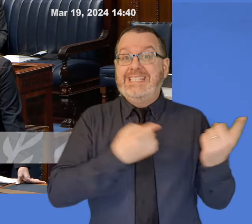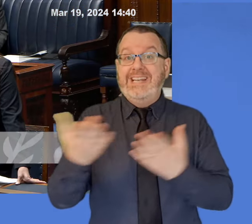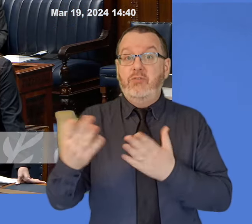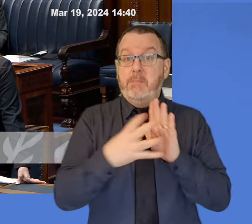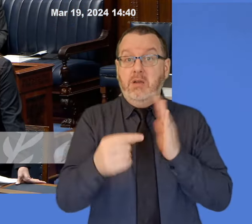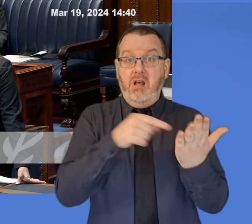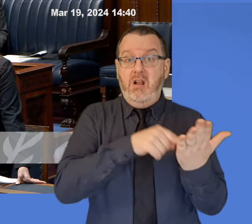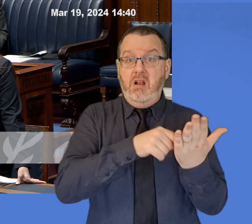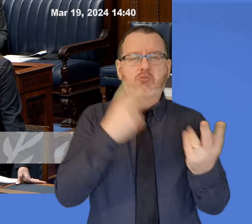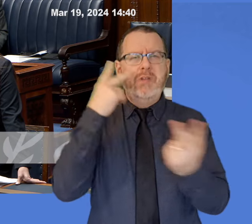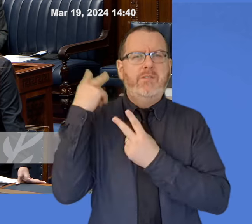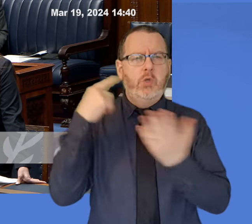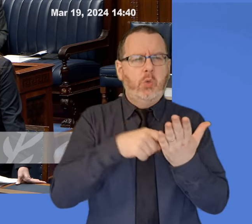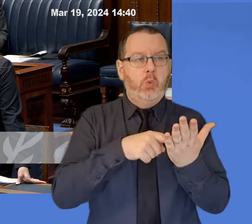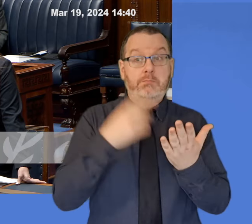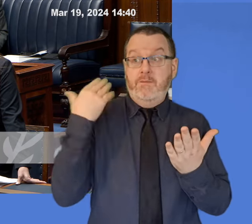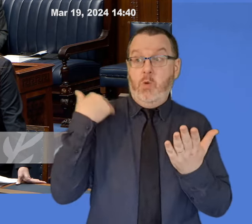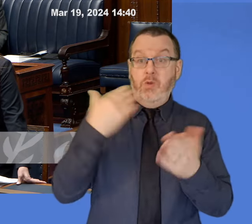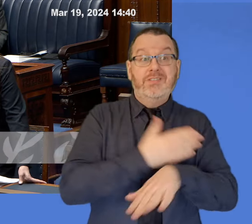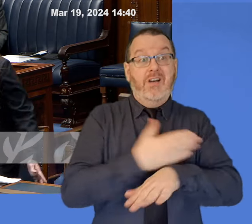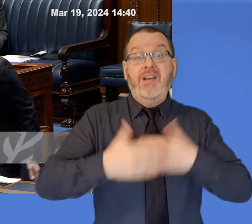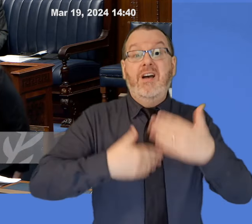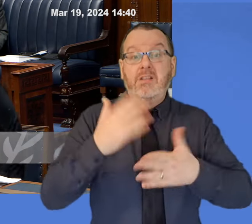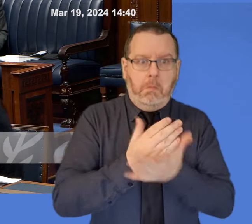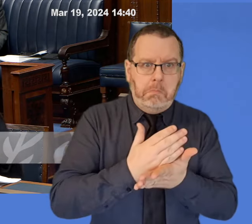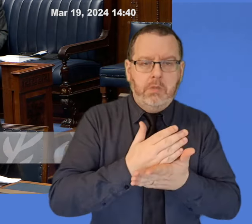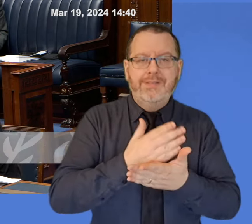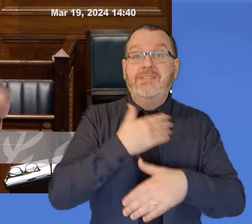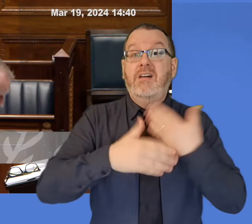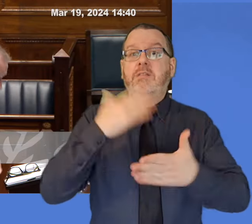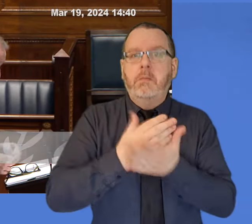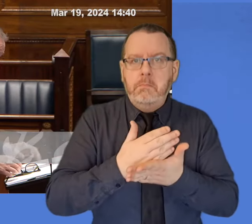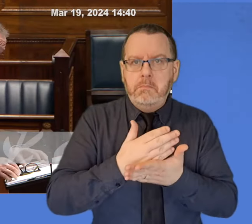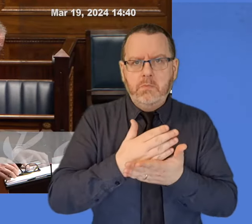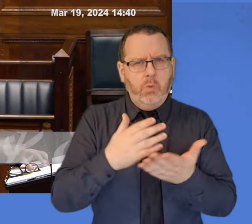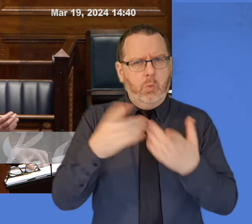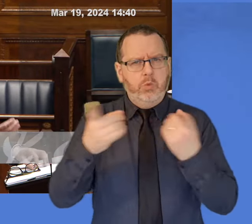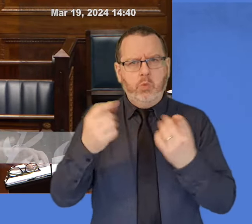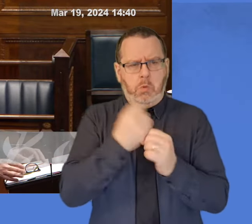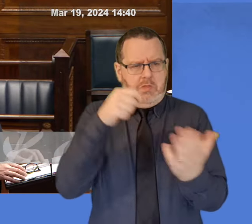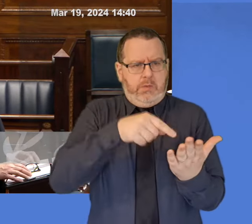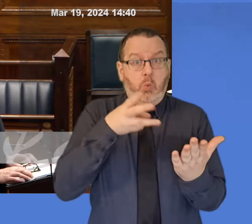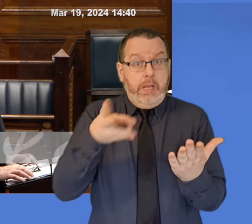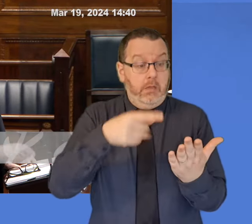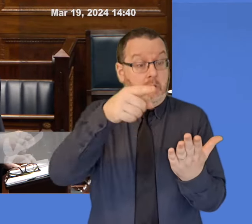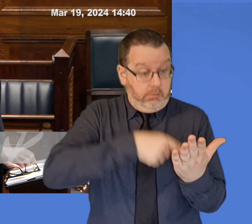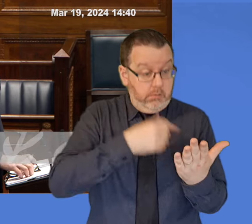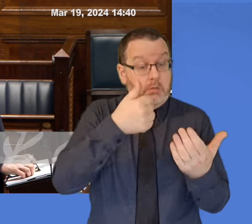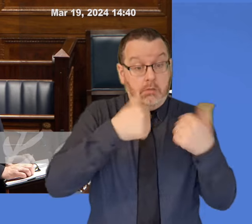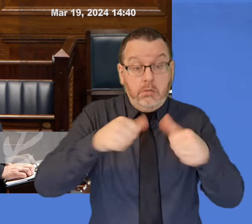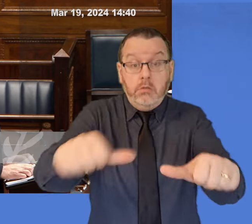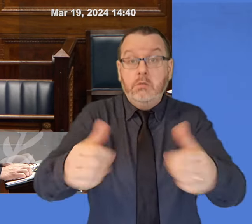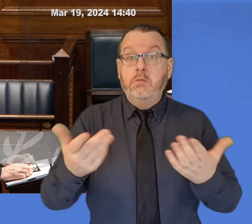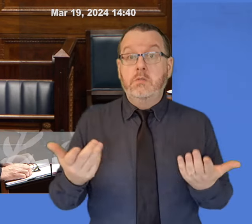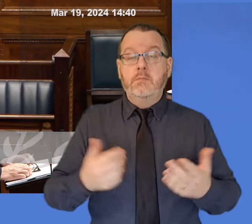what does his department intend to do in terms of bringing that to a conclusion? Minister. Yes, there's no doubt there have been difficulties there. My